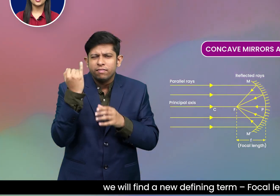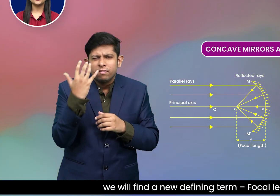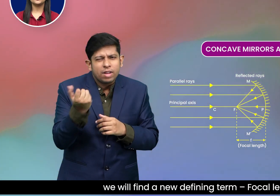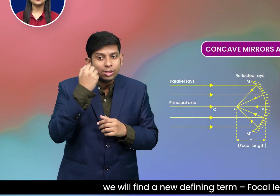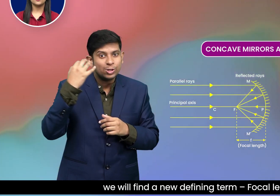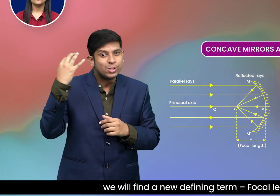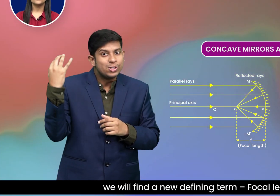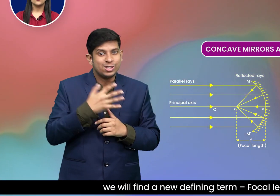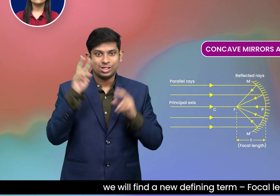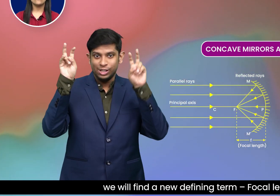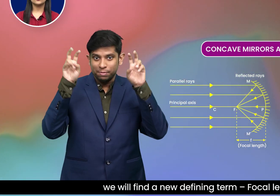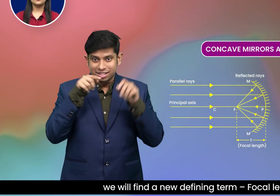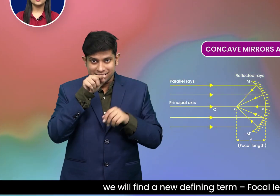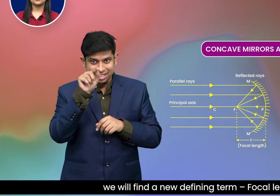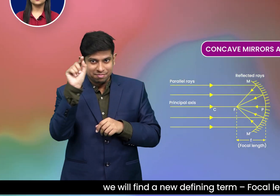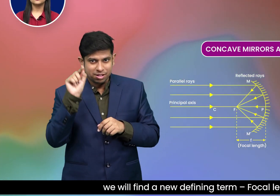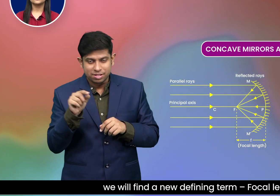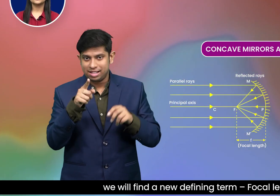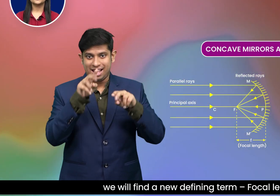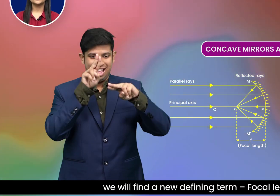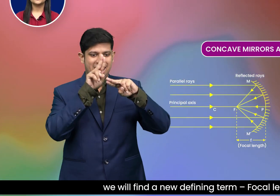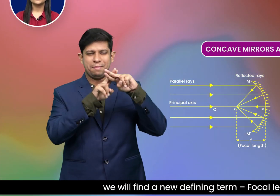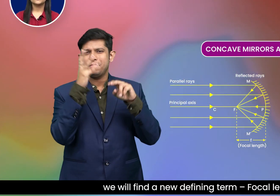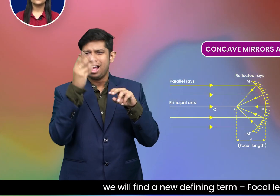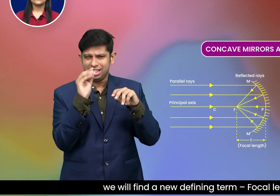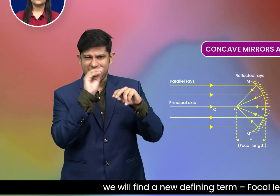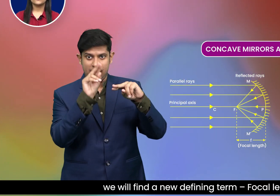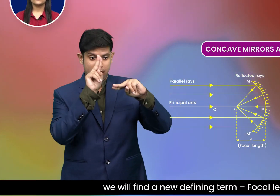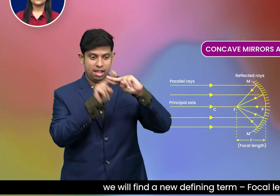new defining term, focal length.